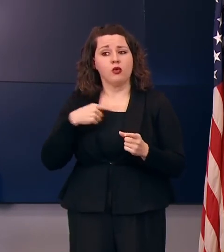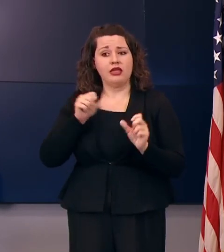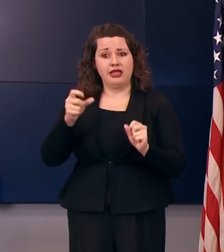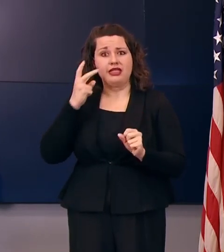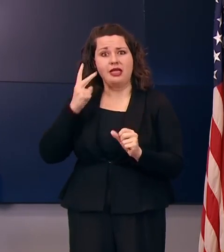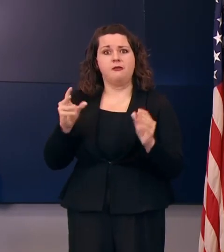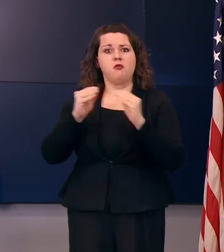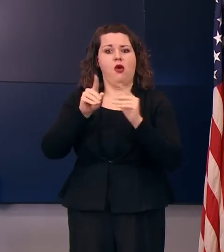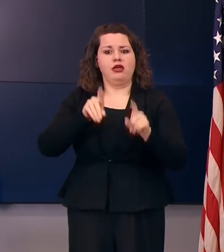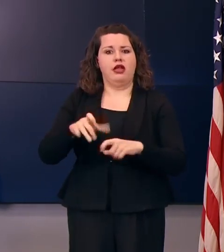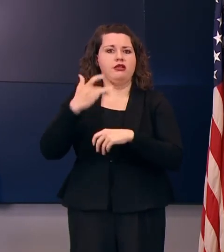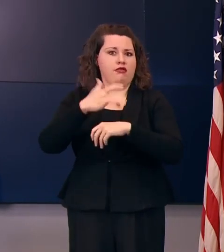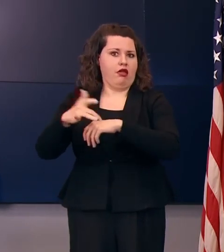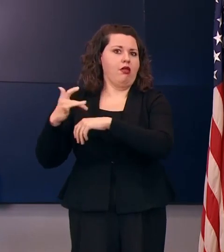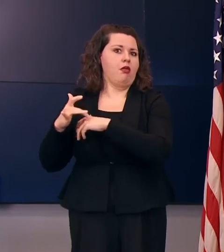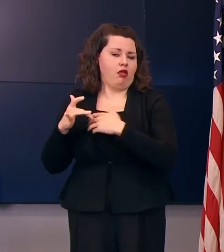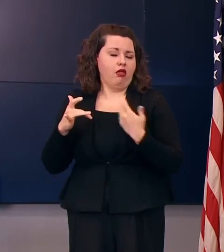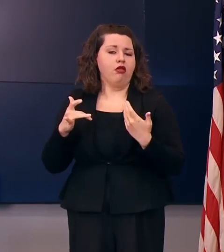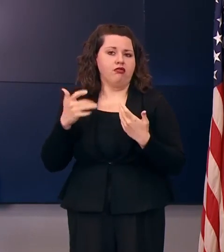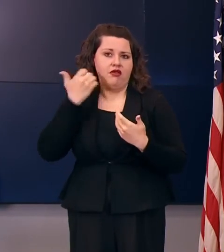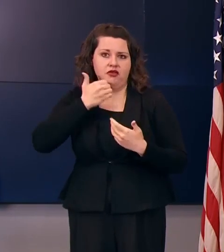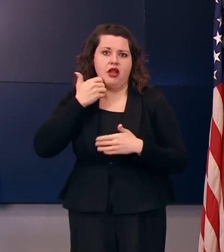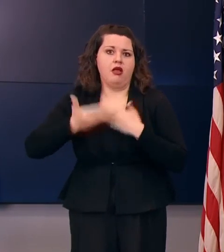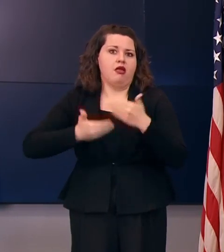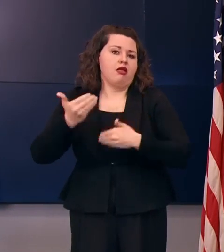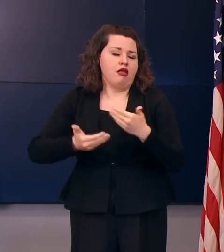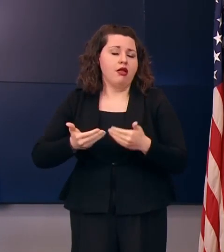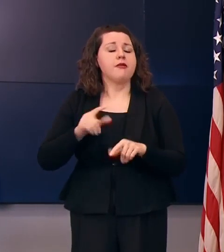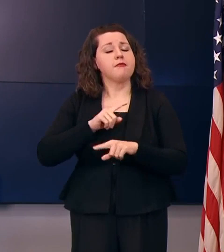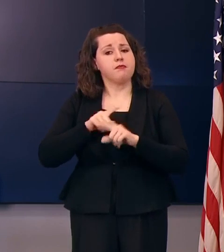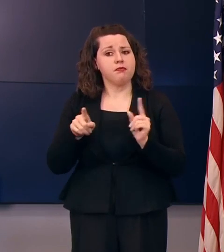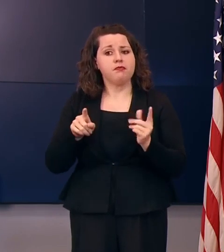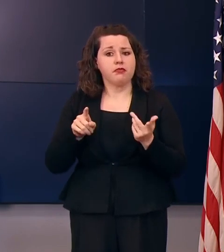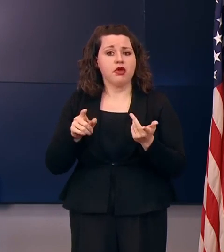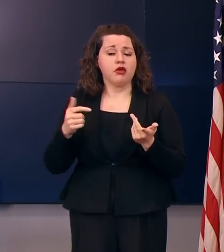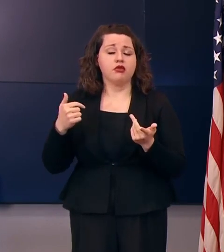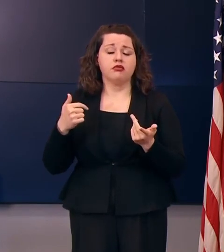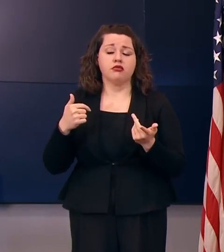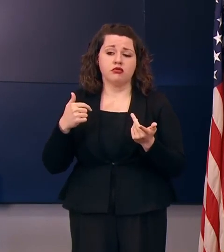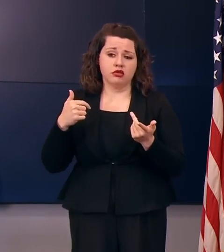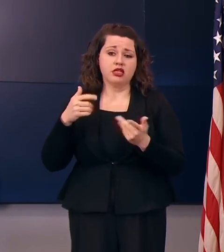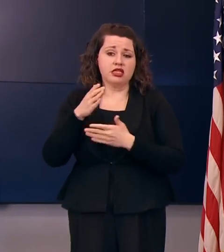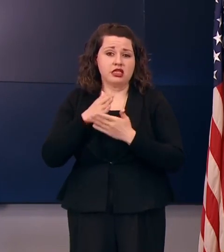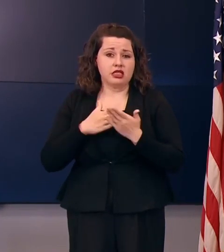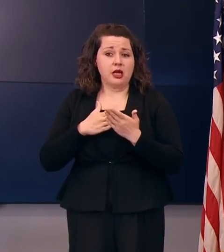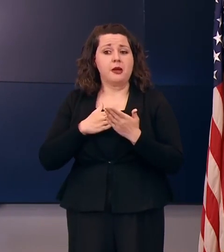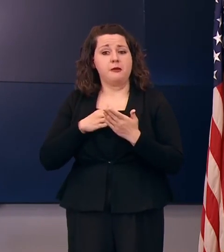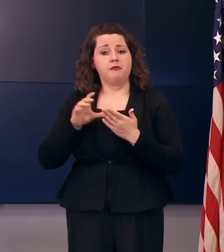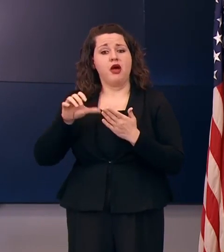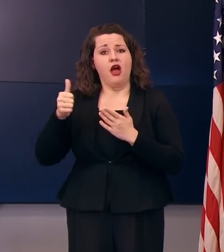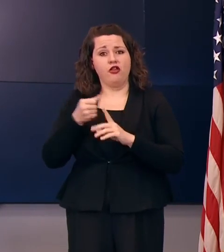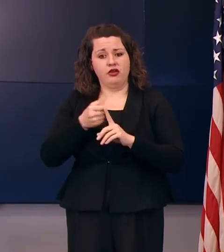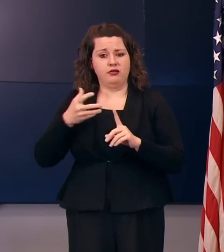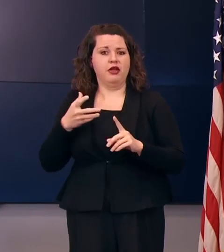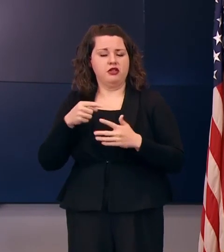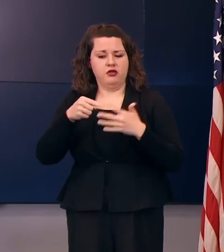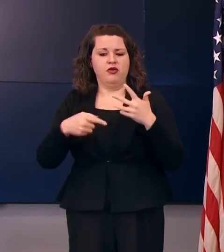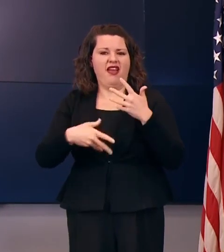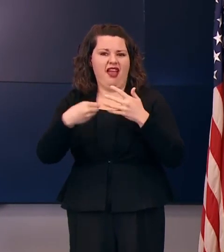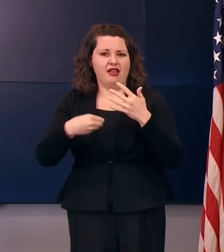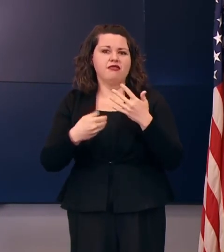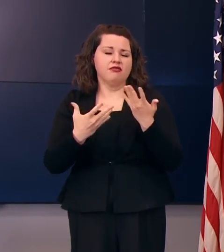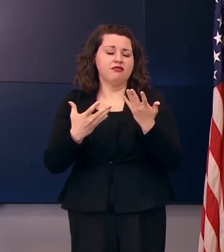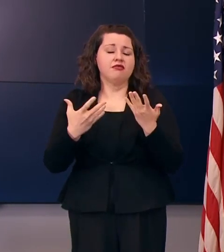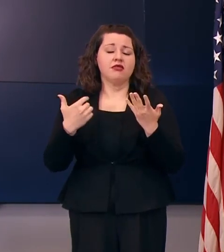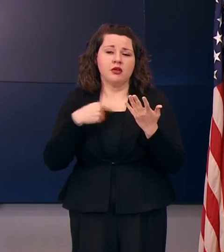capacity increase, as we move from day to day. But we have actually made some of those additional expansions, and we're in the process